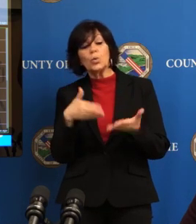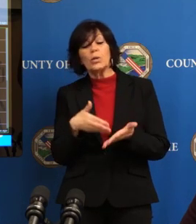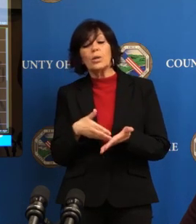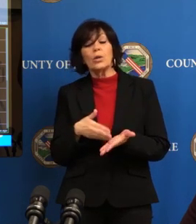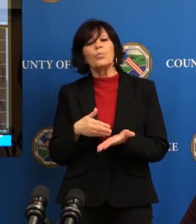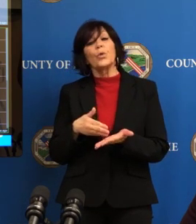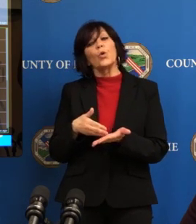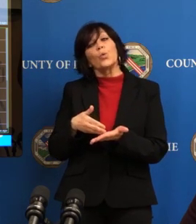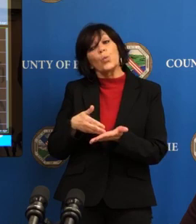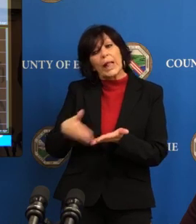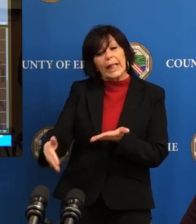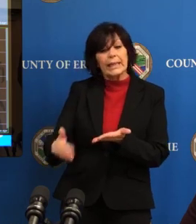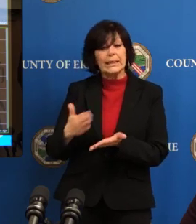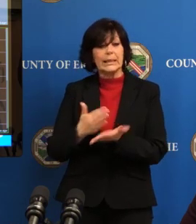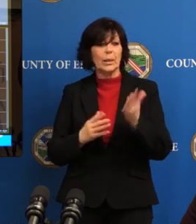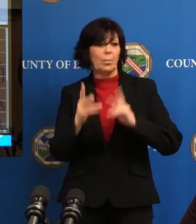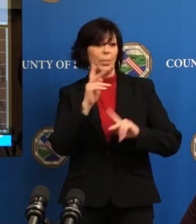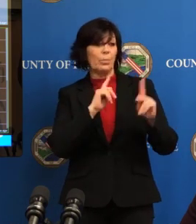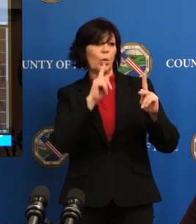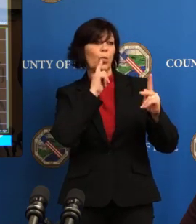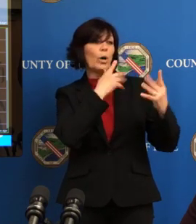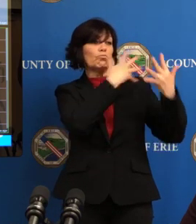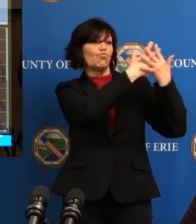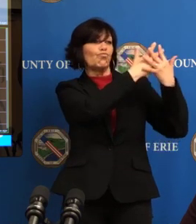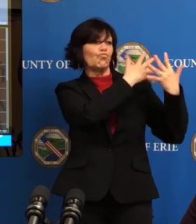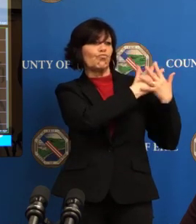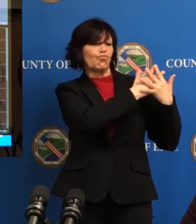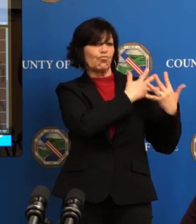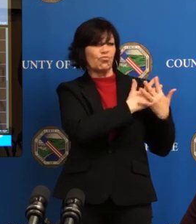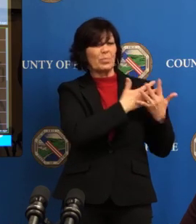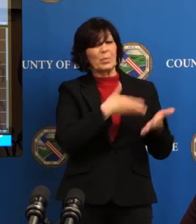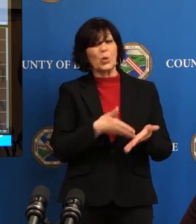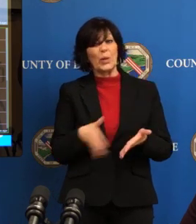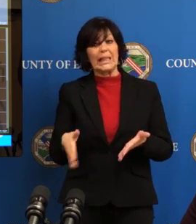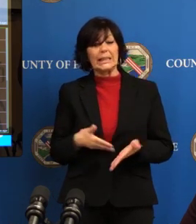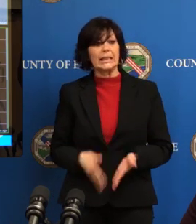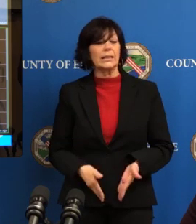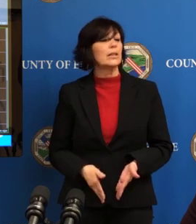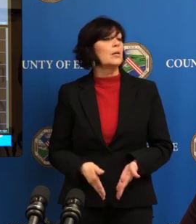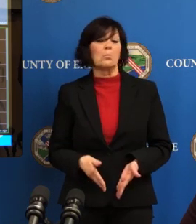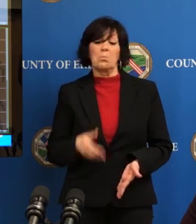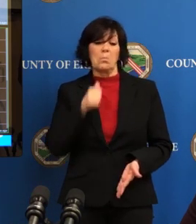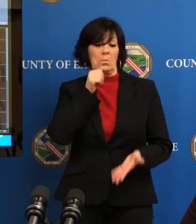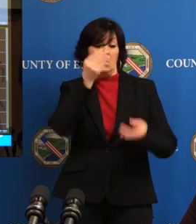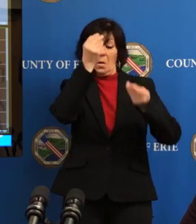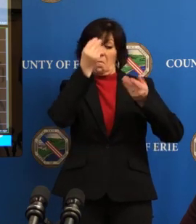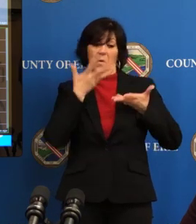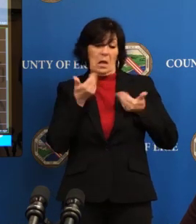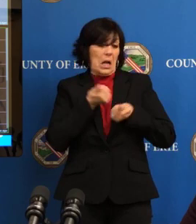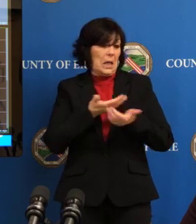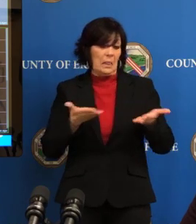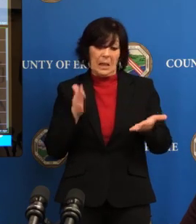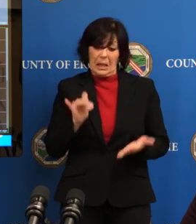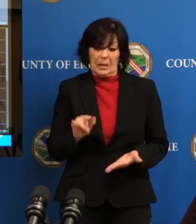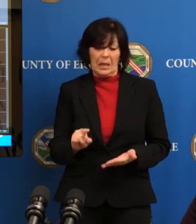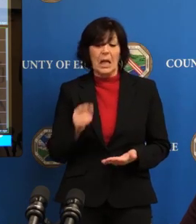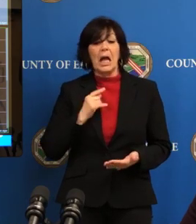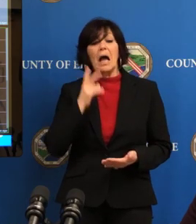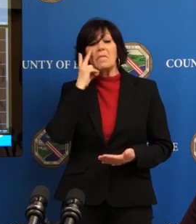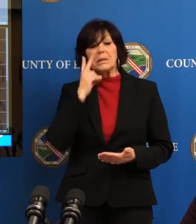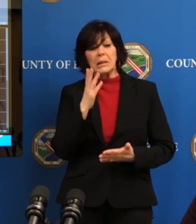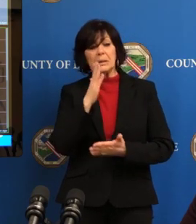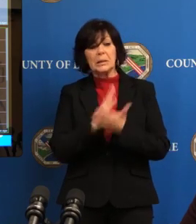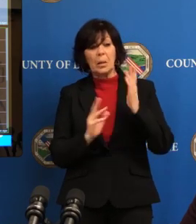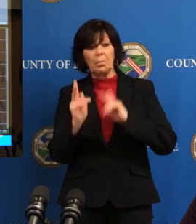of those who are incarcerated in county jails. I have not been advised of anything, Jim. I've seen some people